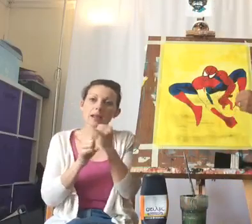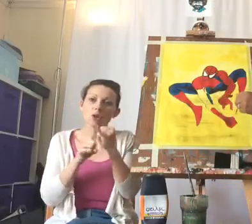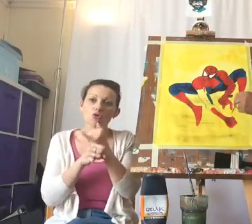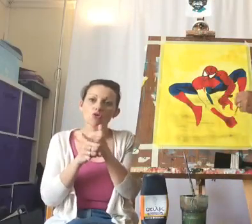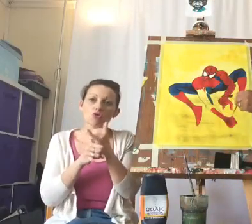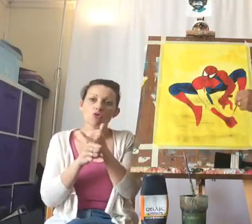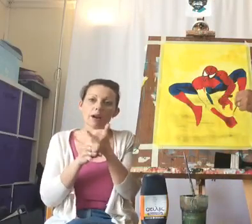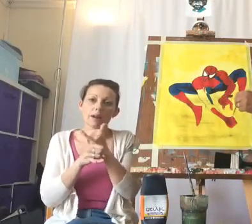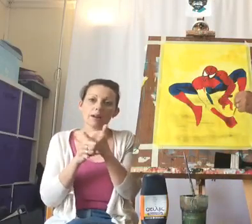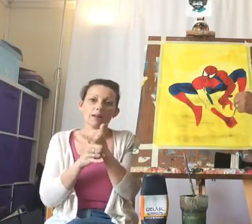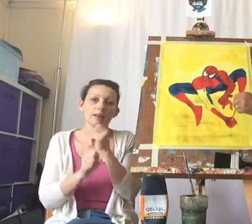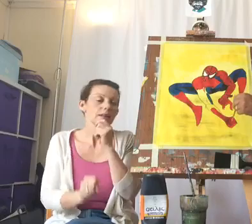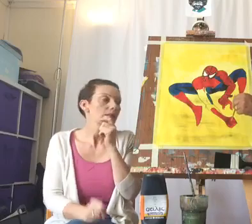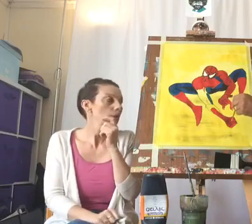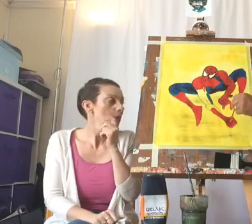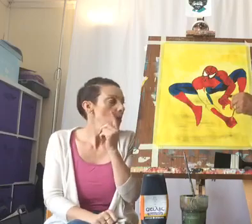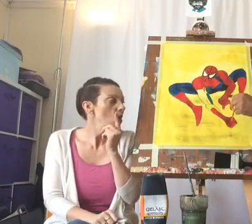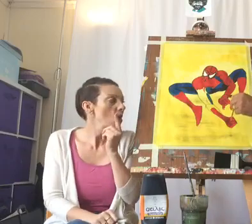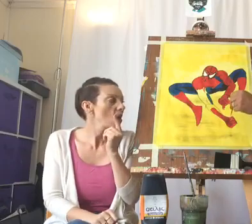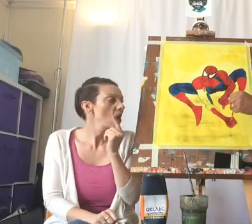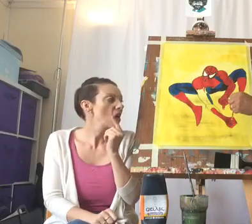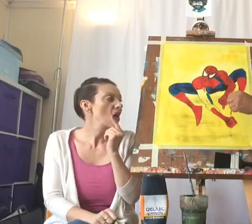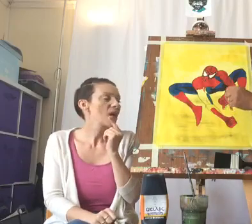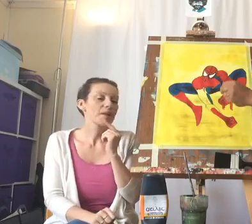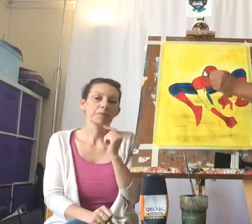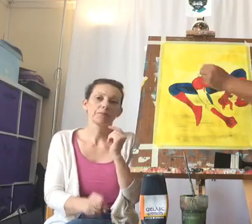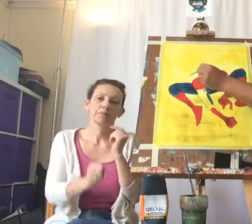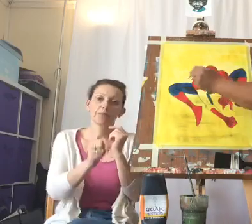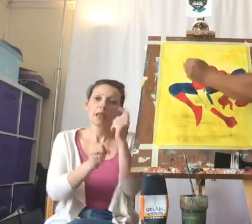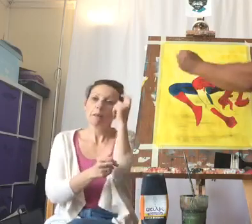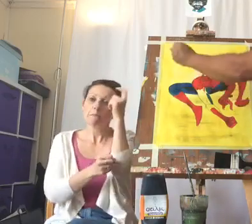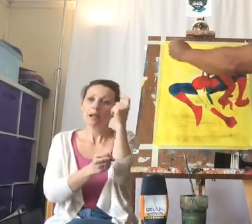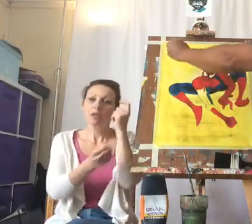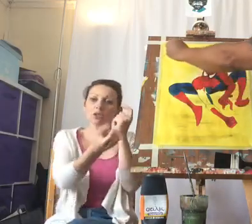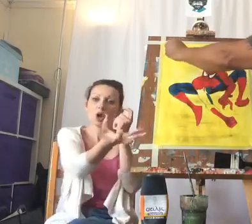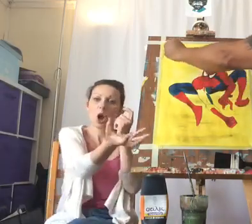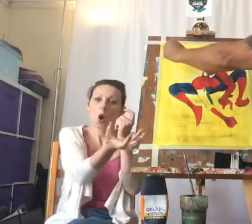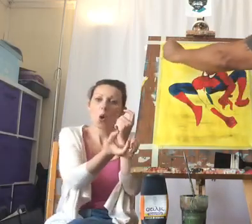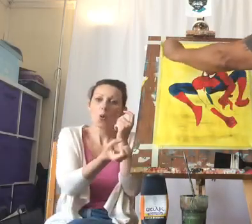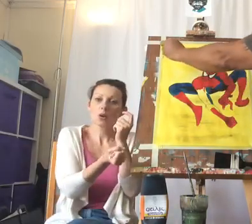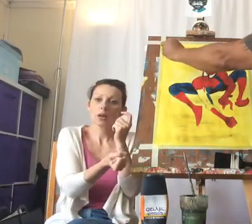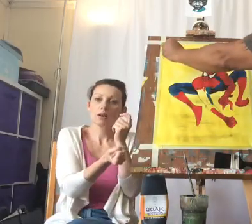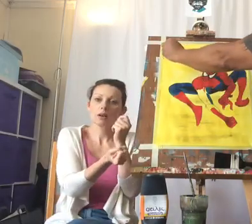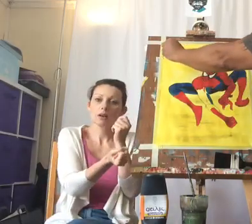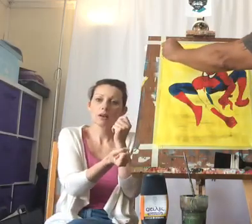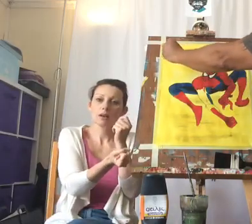where he's holding something in his fist, there, if you do,